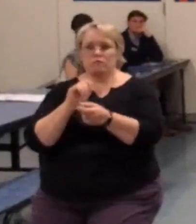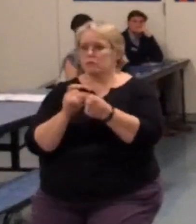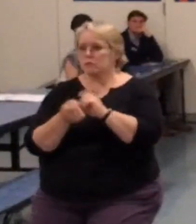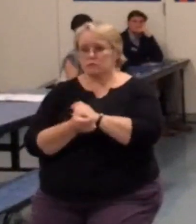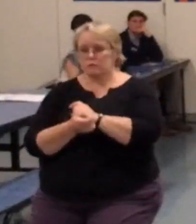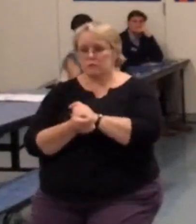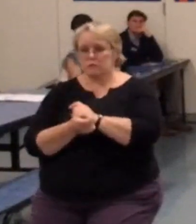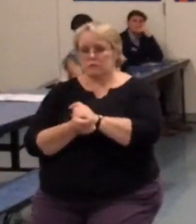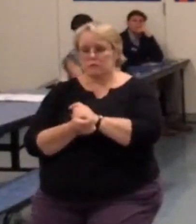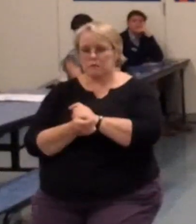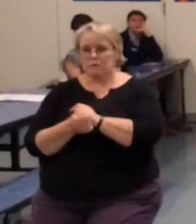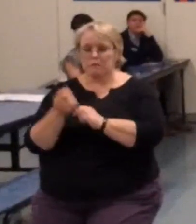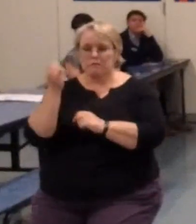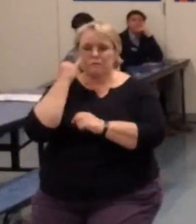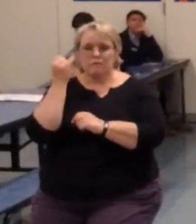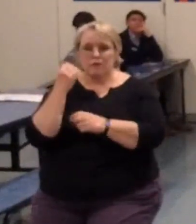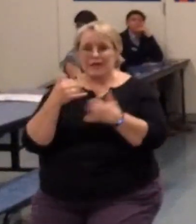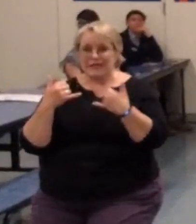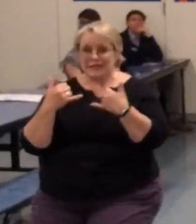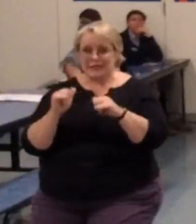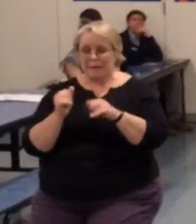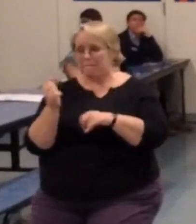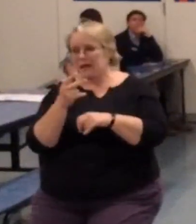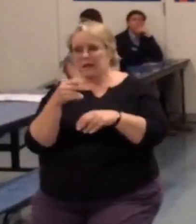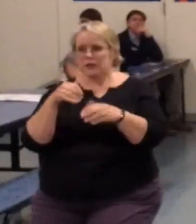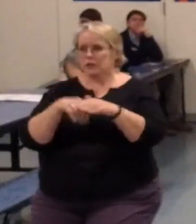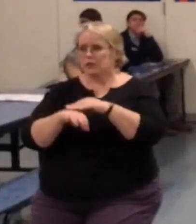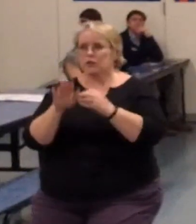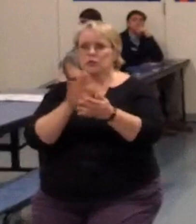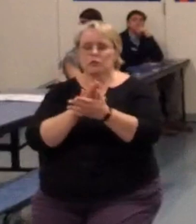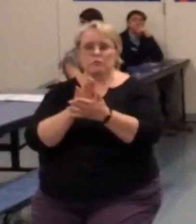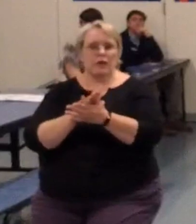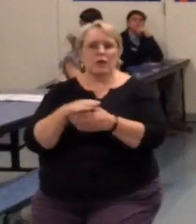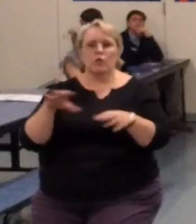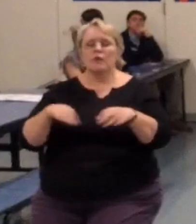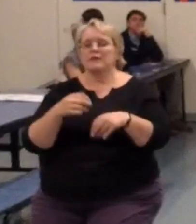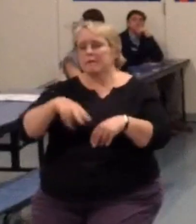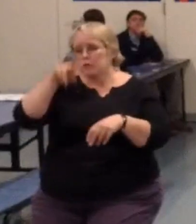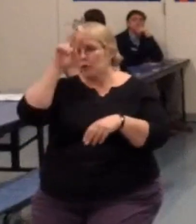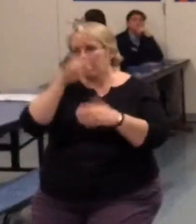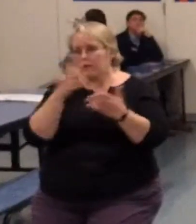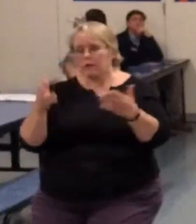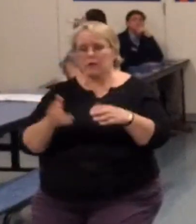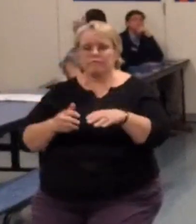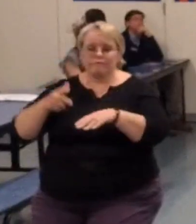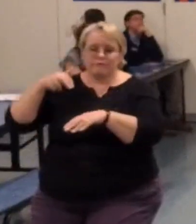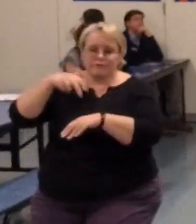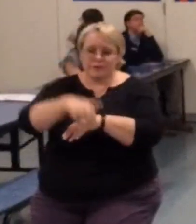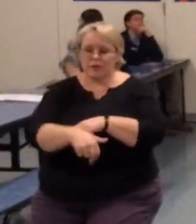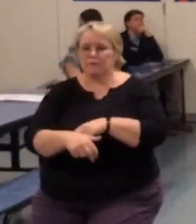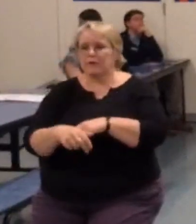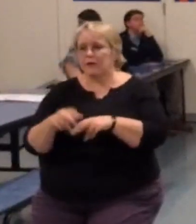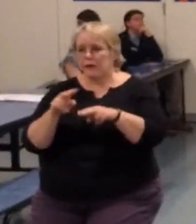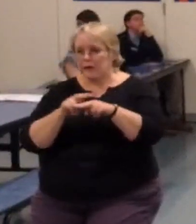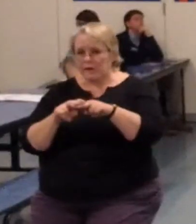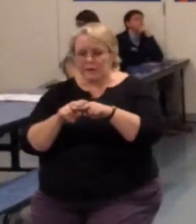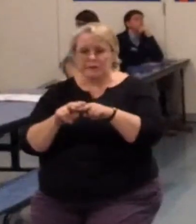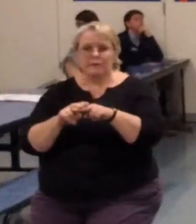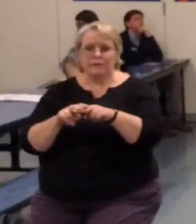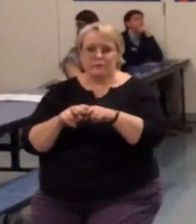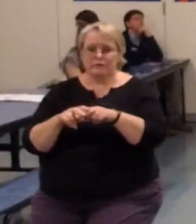change. If I was still back in school, I'd be doing the same stupid stuff, going over that same railroad